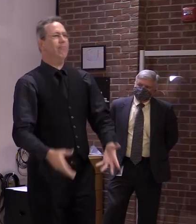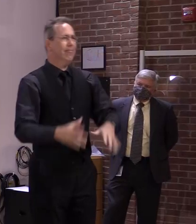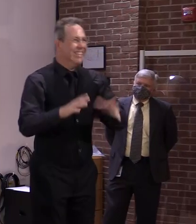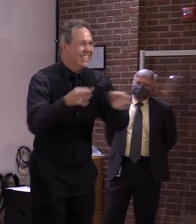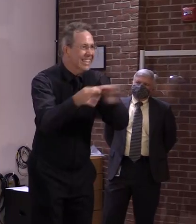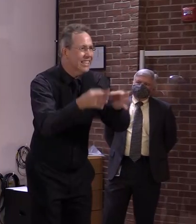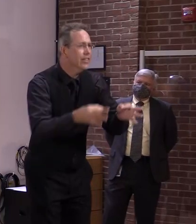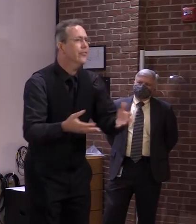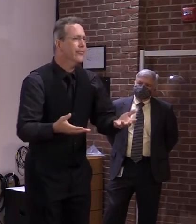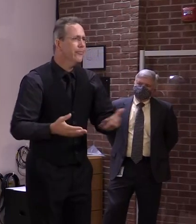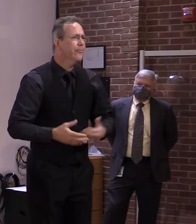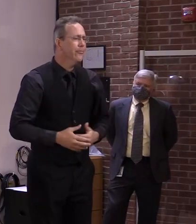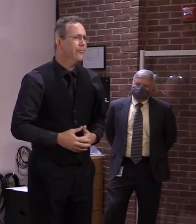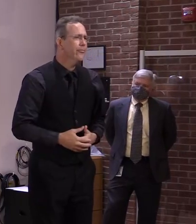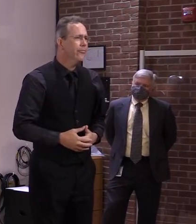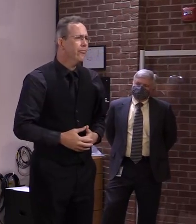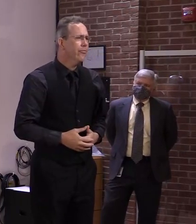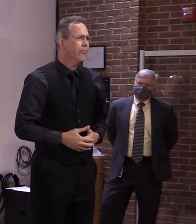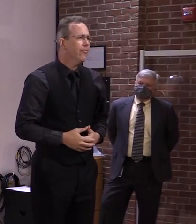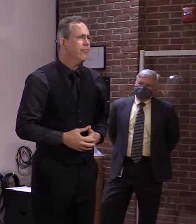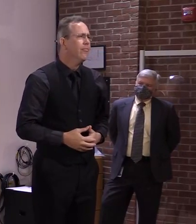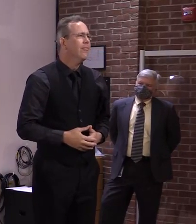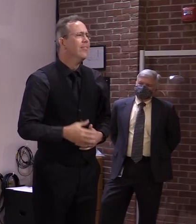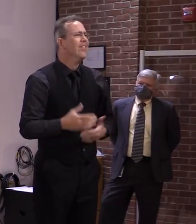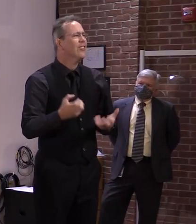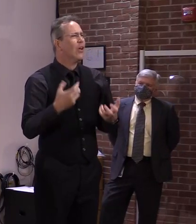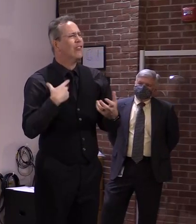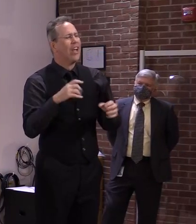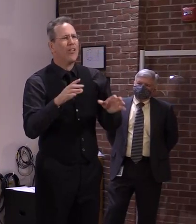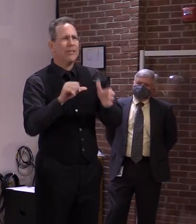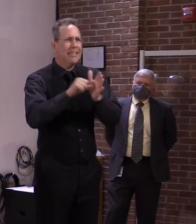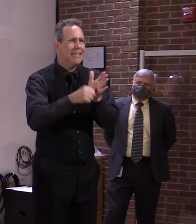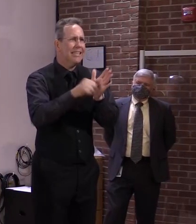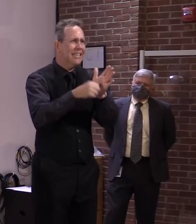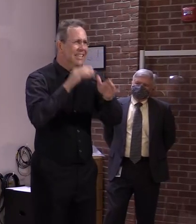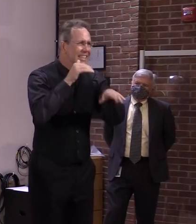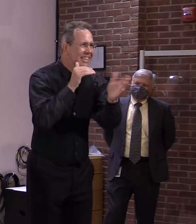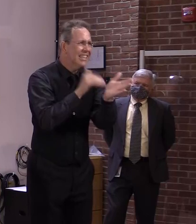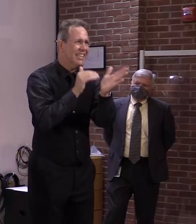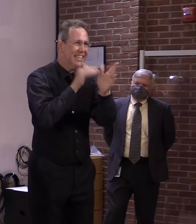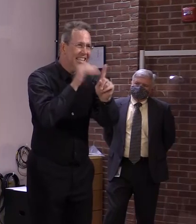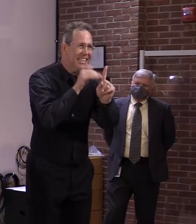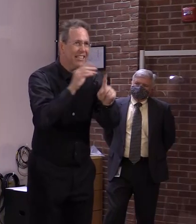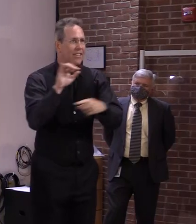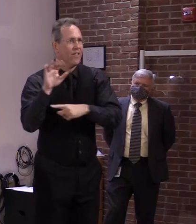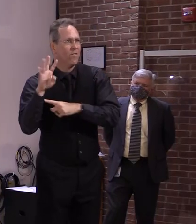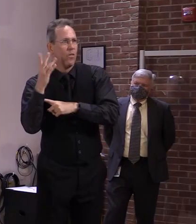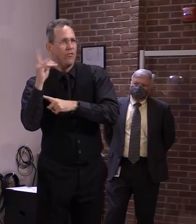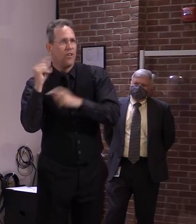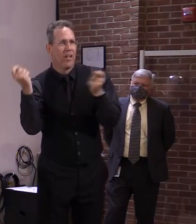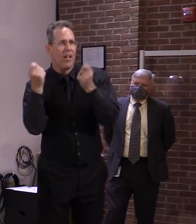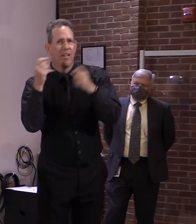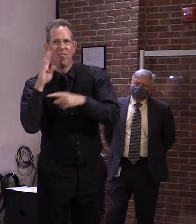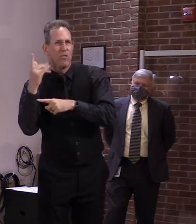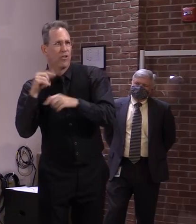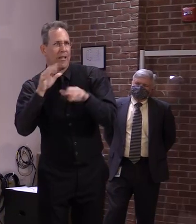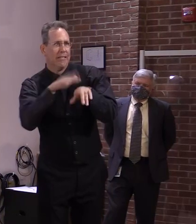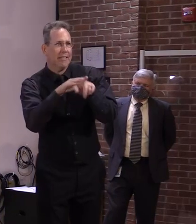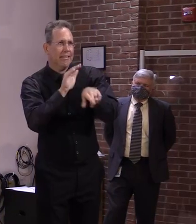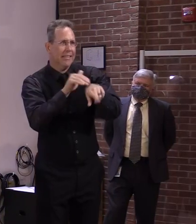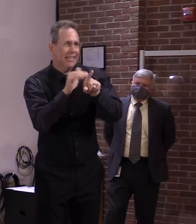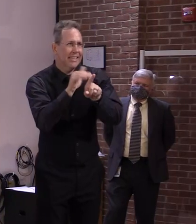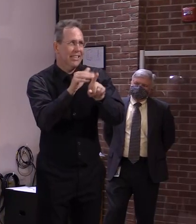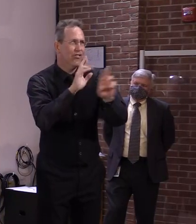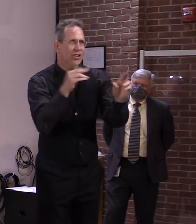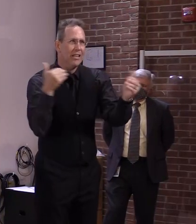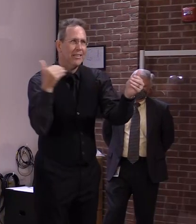keep saying, you know, by the 4th of July, we plan to lift, if not before, all restrictions. So we